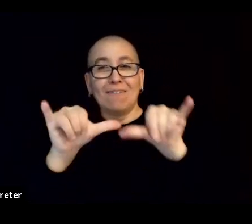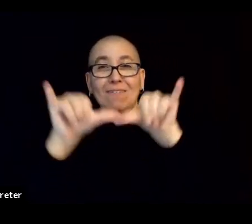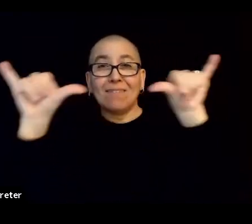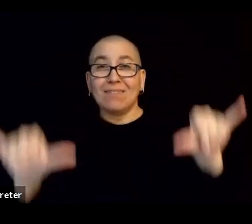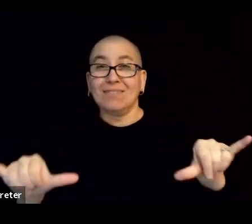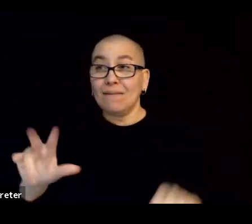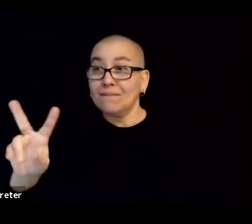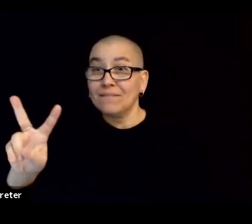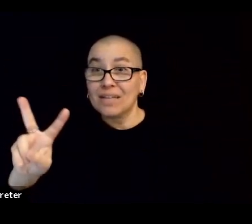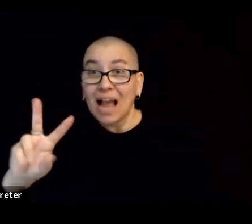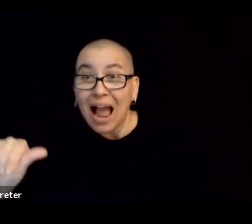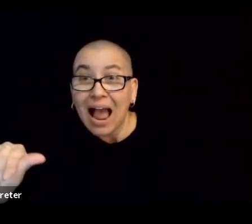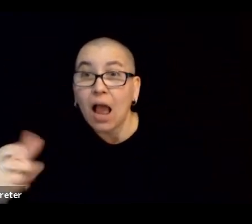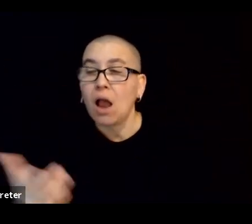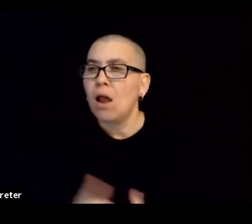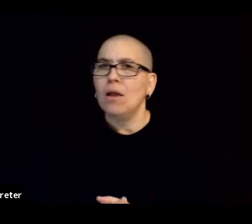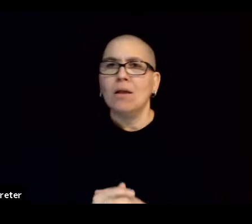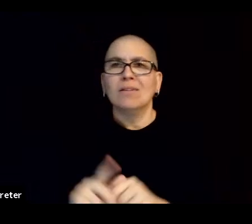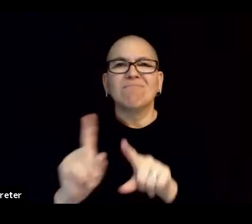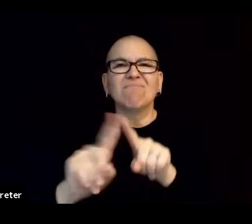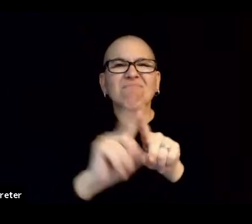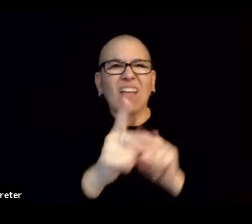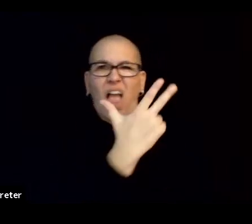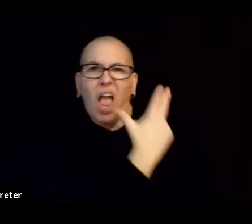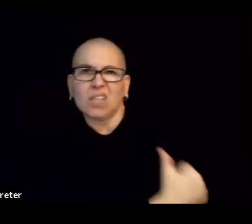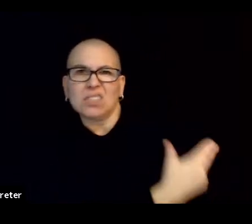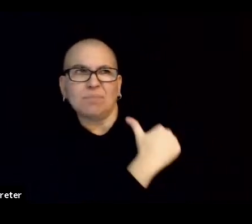others, picking up different pieces of this.